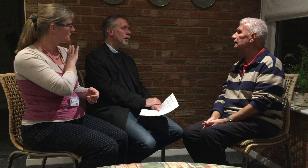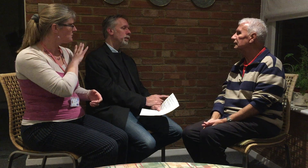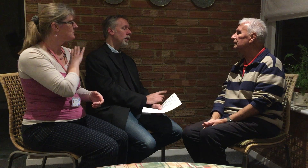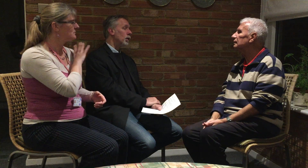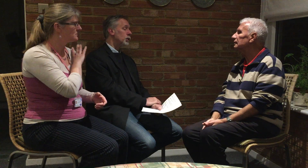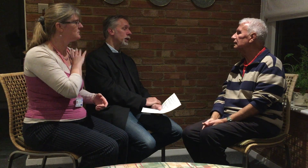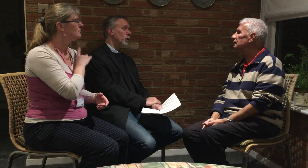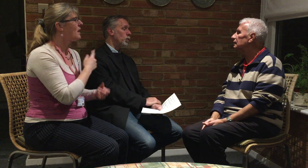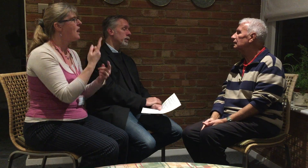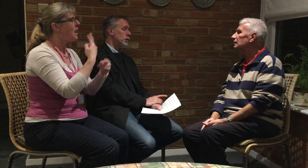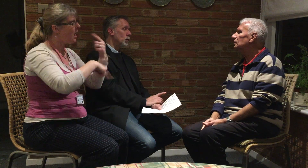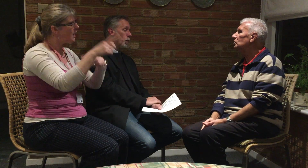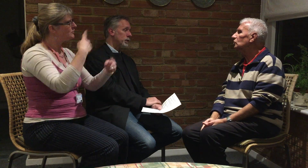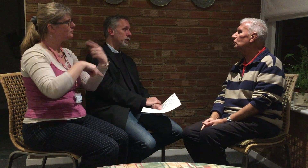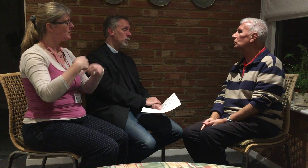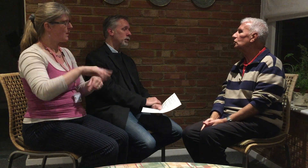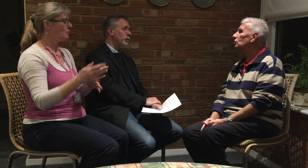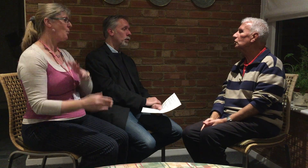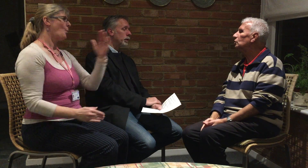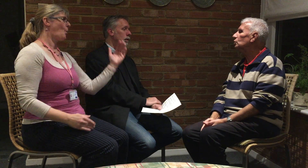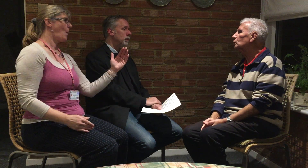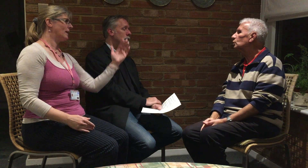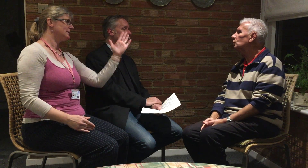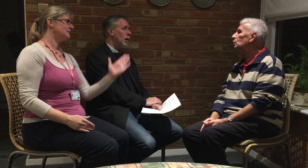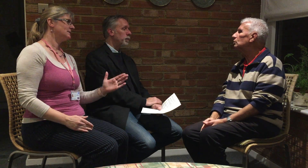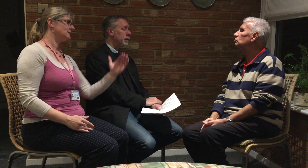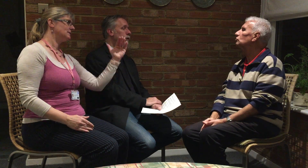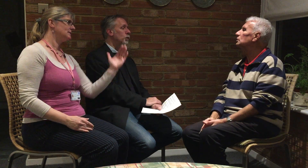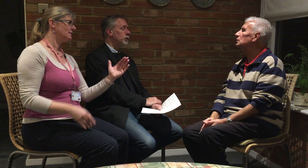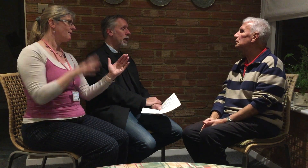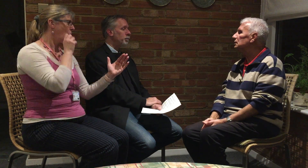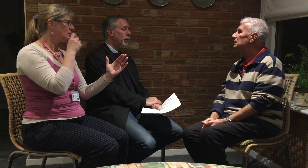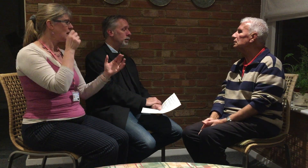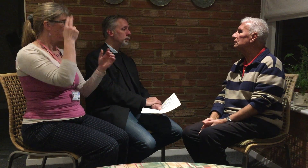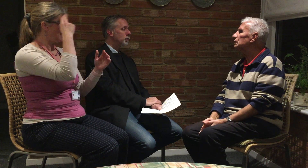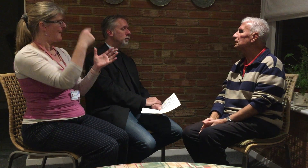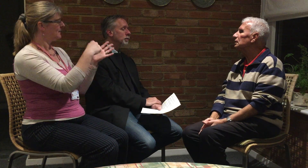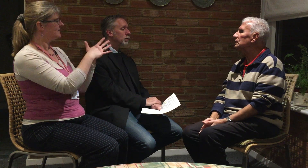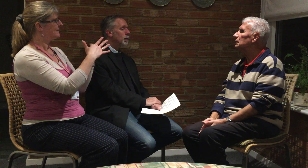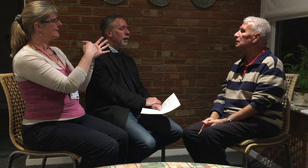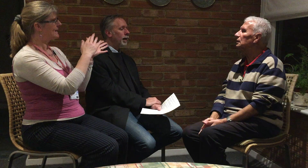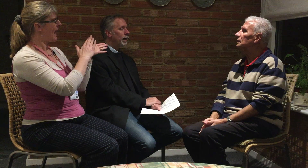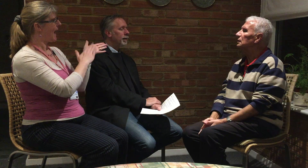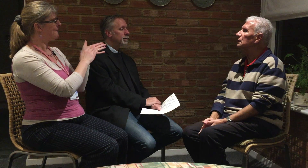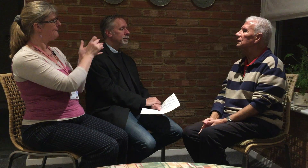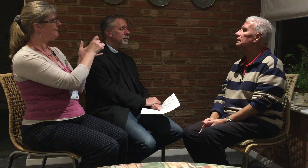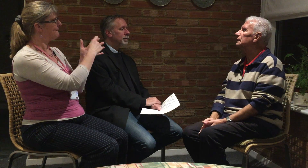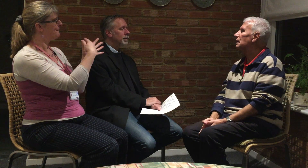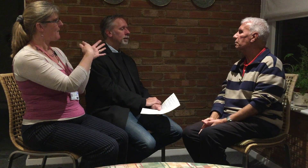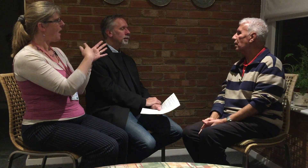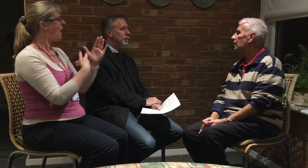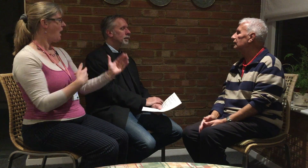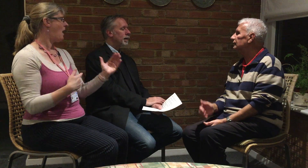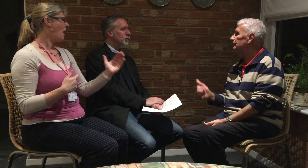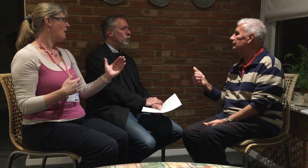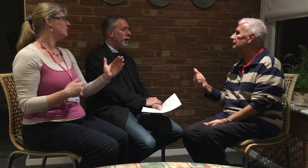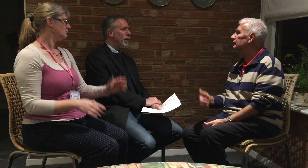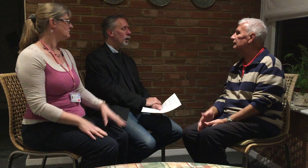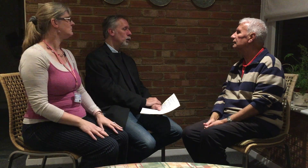But last year we went to the west coast of Florida, a place called Tampa, and that's where a lot of